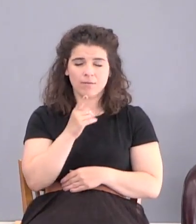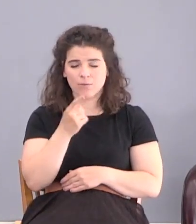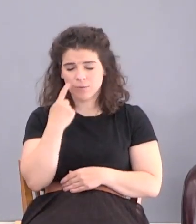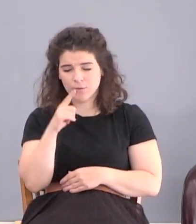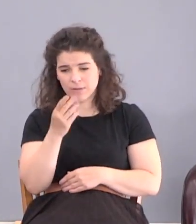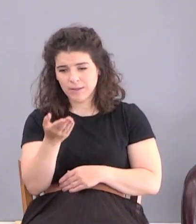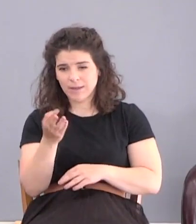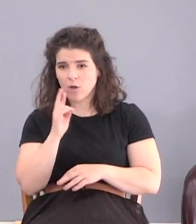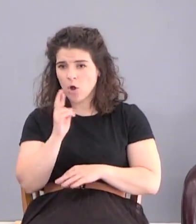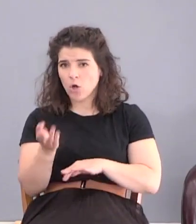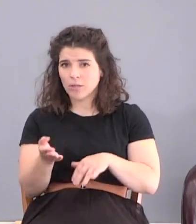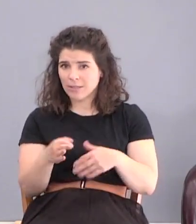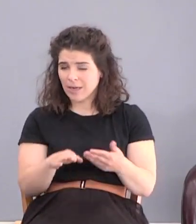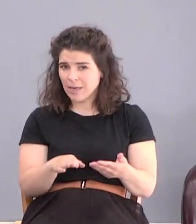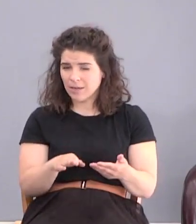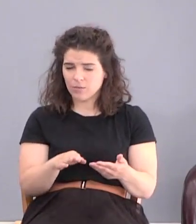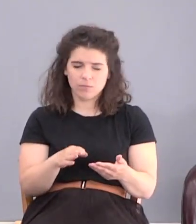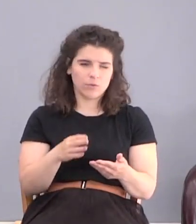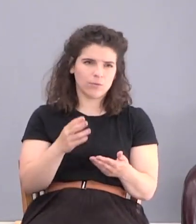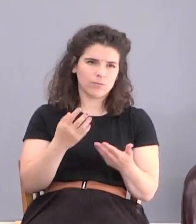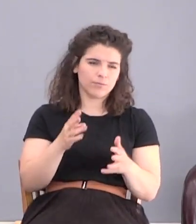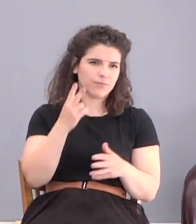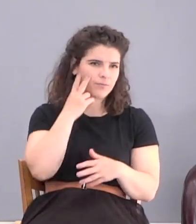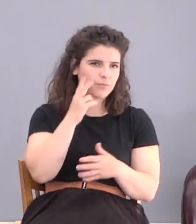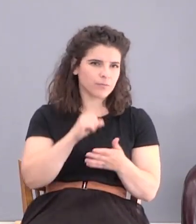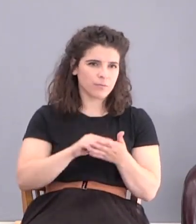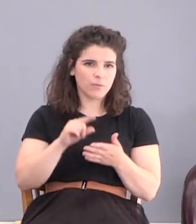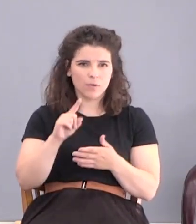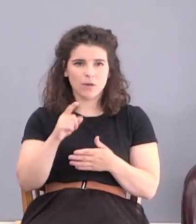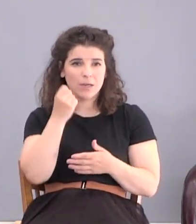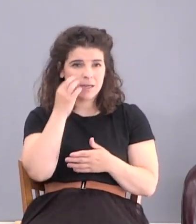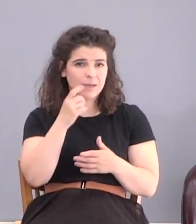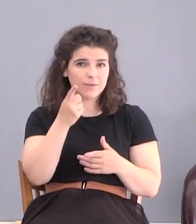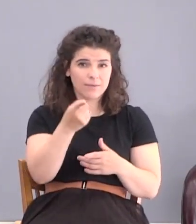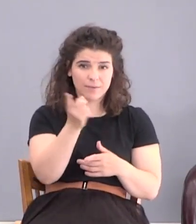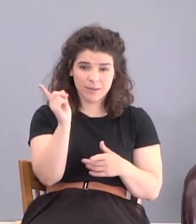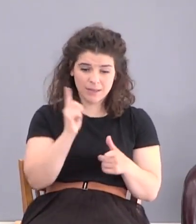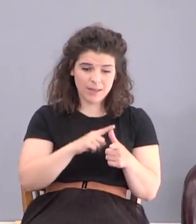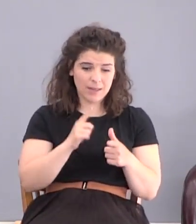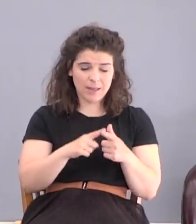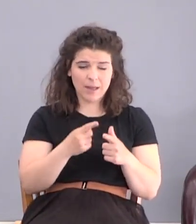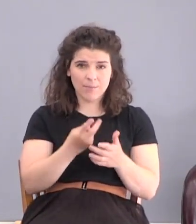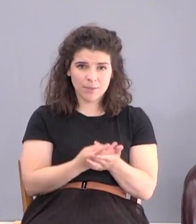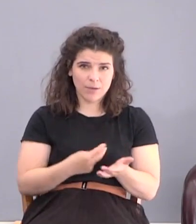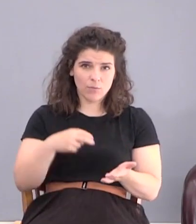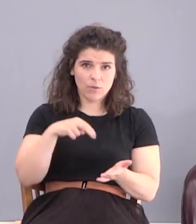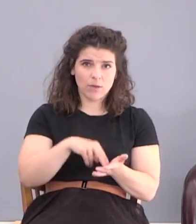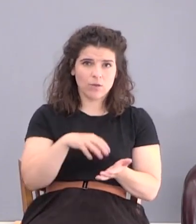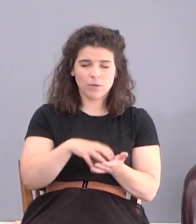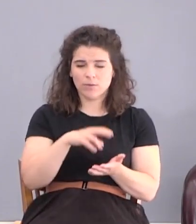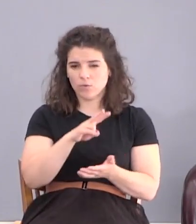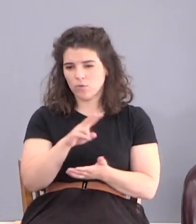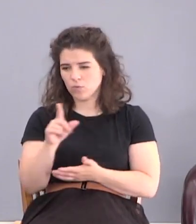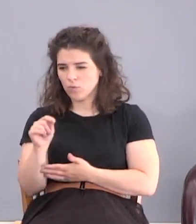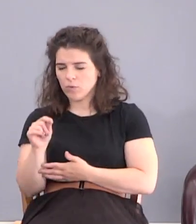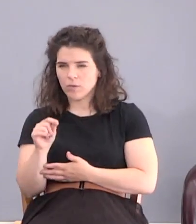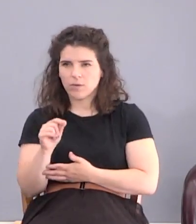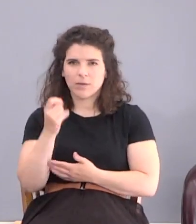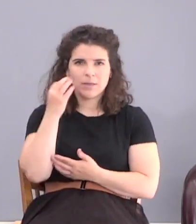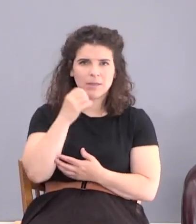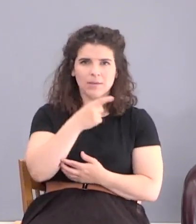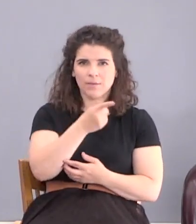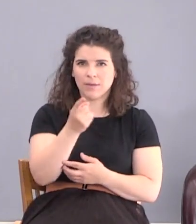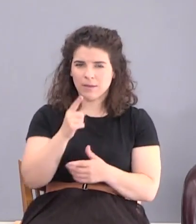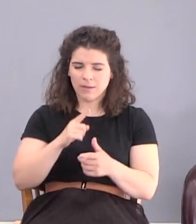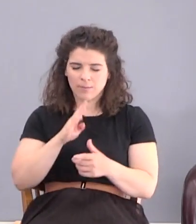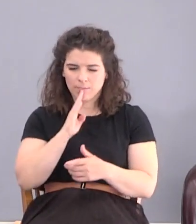dead. Well, we looked at verse 1, it says, if ye then be risen. Chapter 2, verse 20, wherefore if ye be